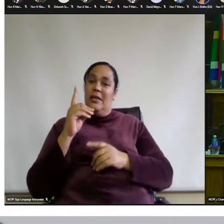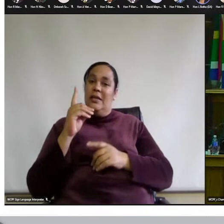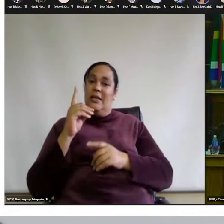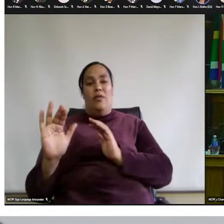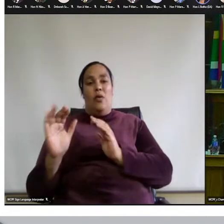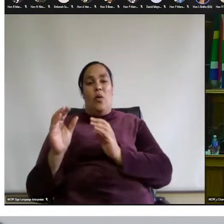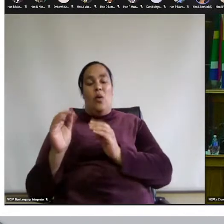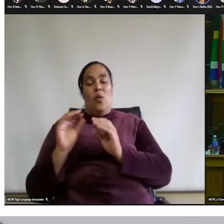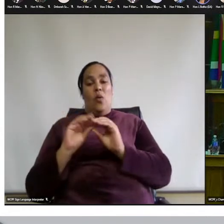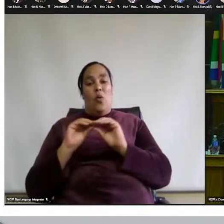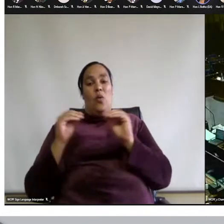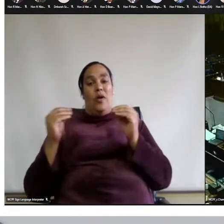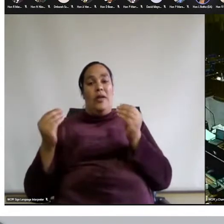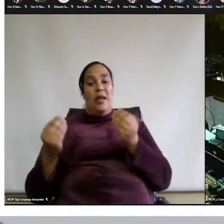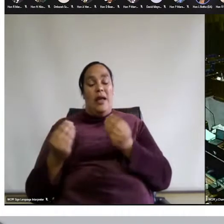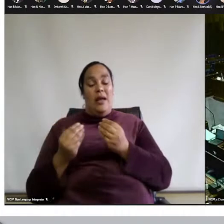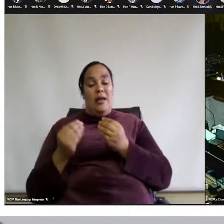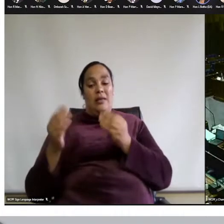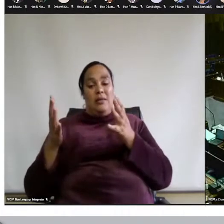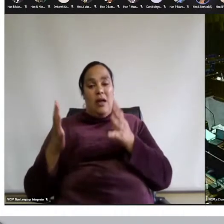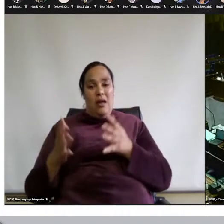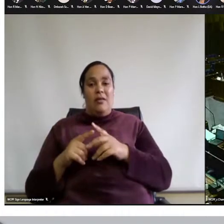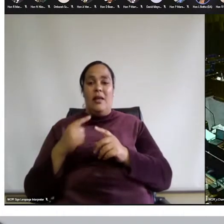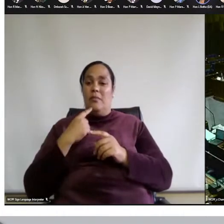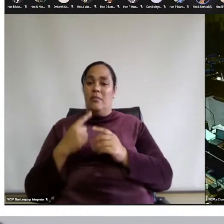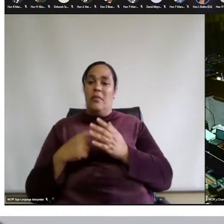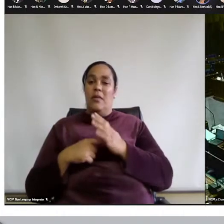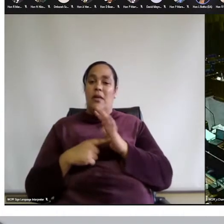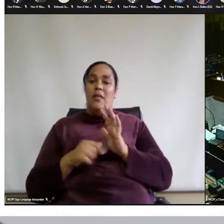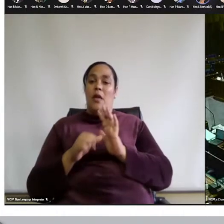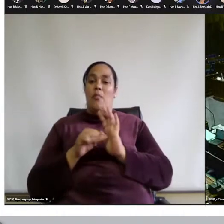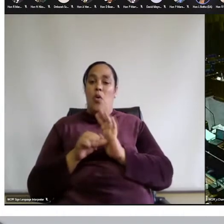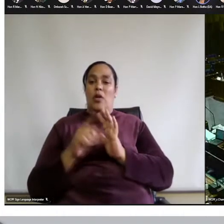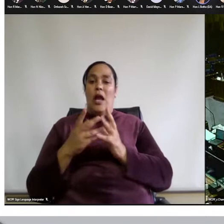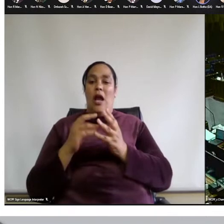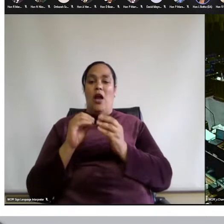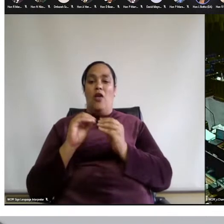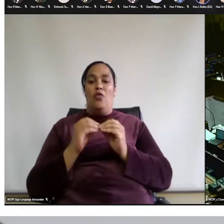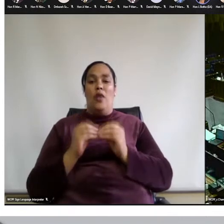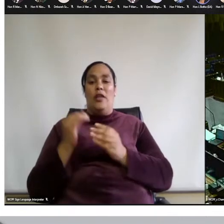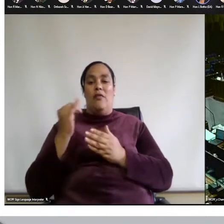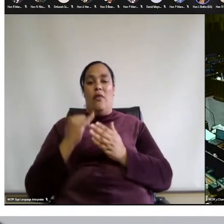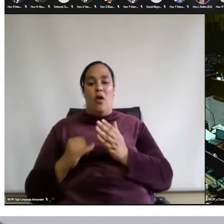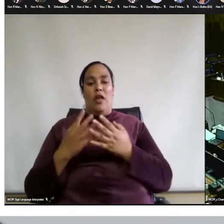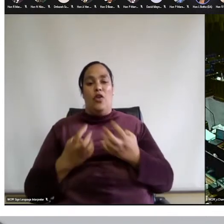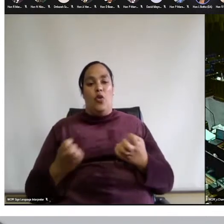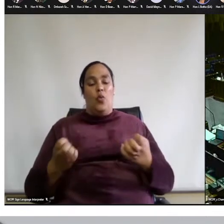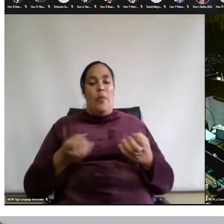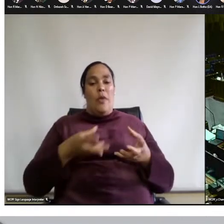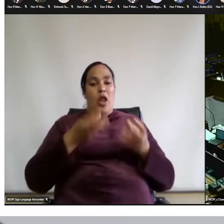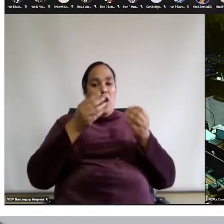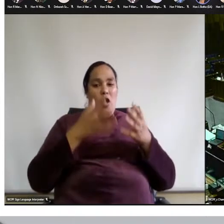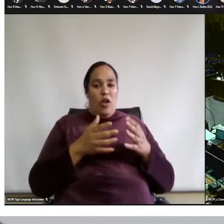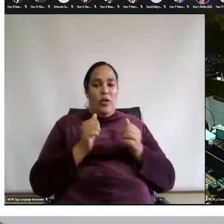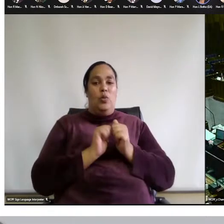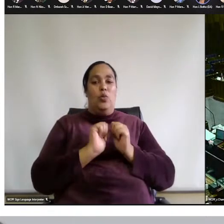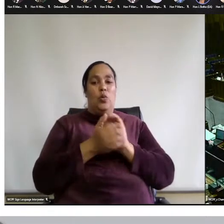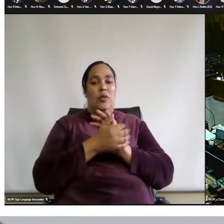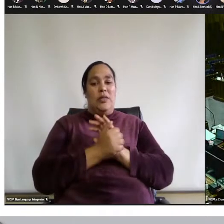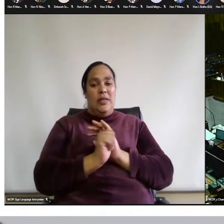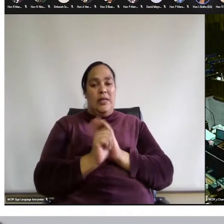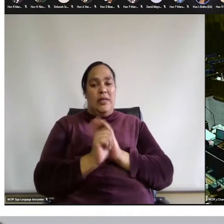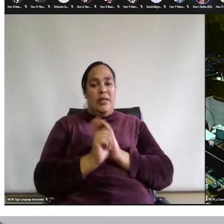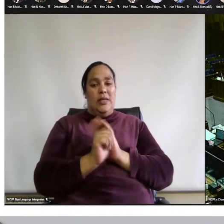the organizers and affirms the importance of creative arts in equipping learners with the skills our